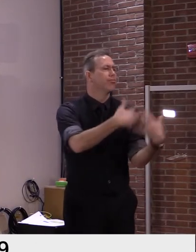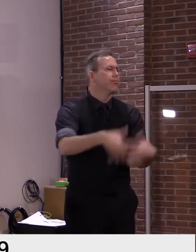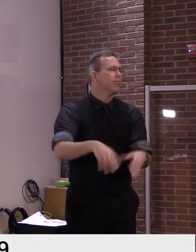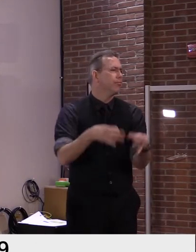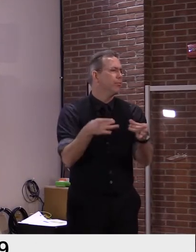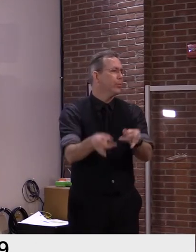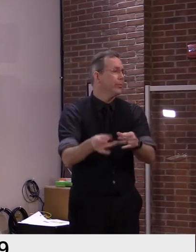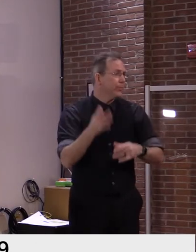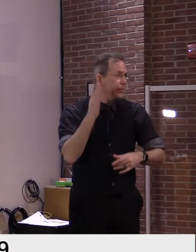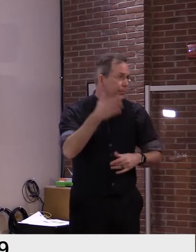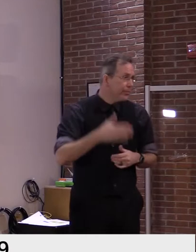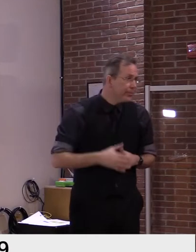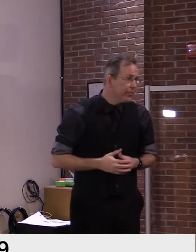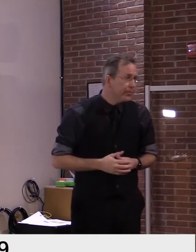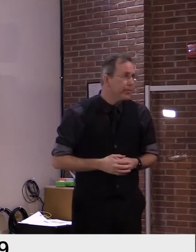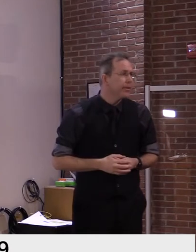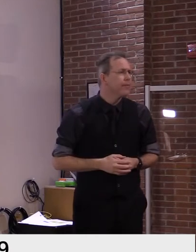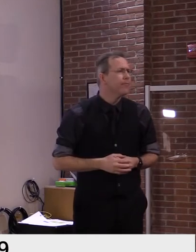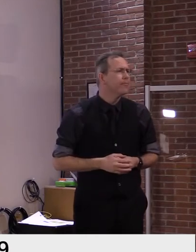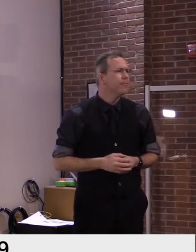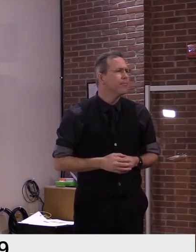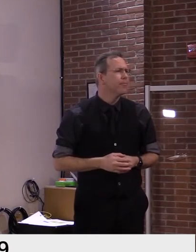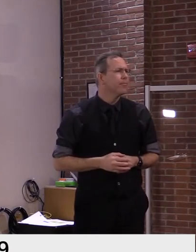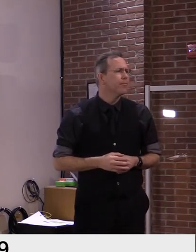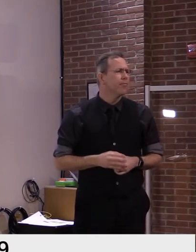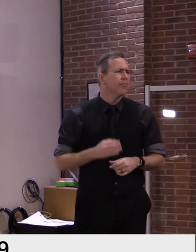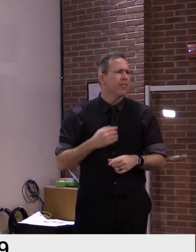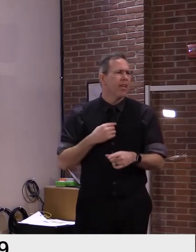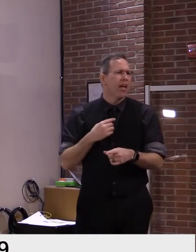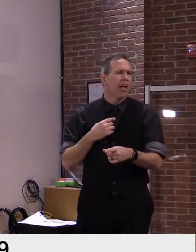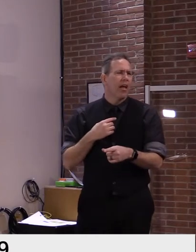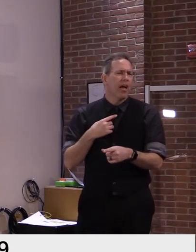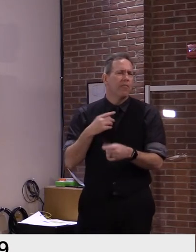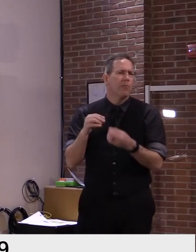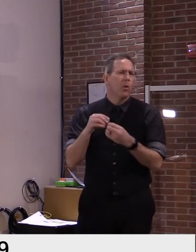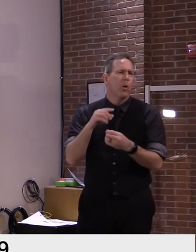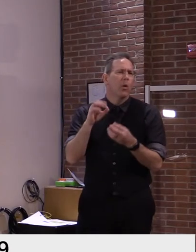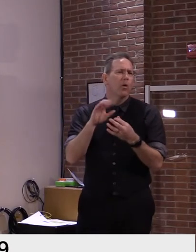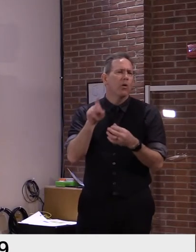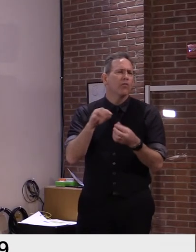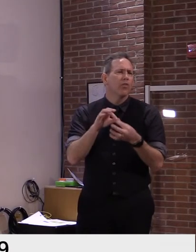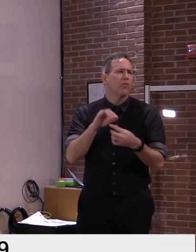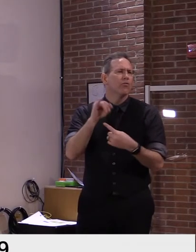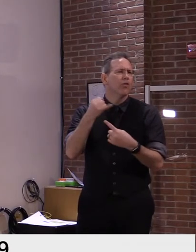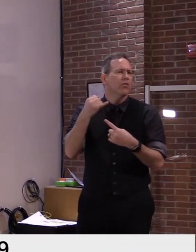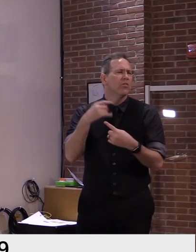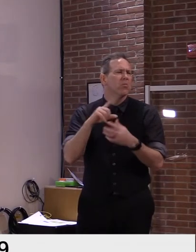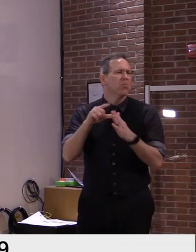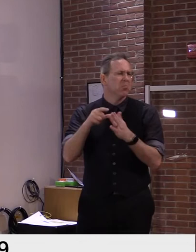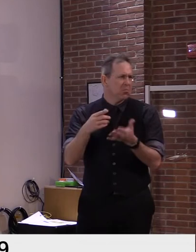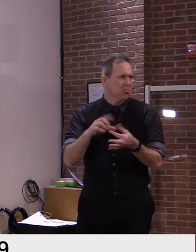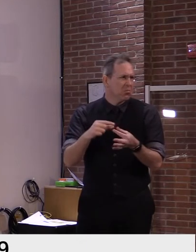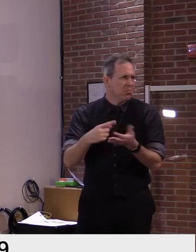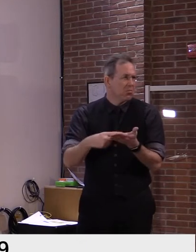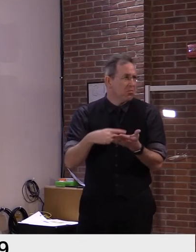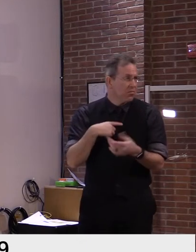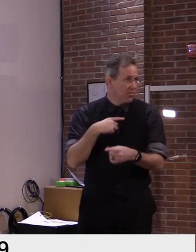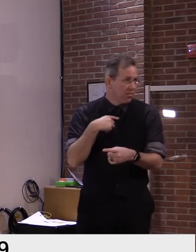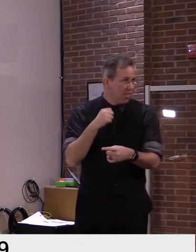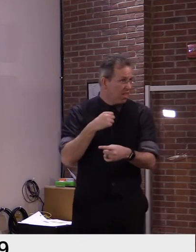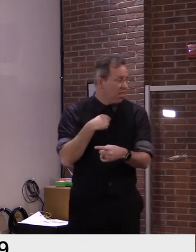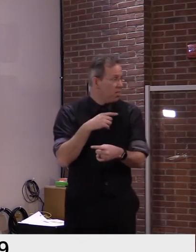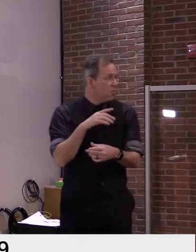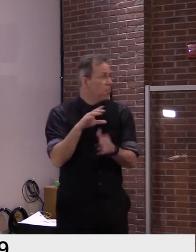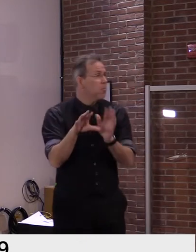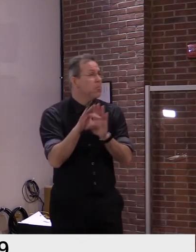Okay, great. I did have a couple other Johnson & Johnson-related questions I've gotten from viewers. Will people get to choose which vaccine they receive? I have fielded